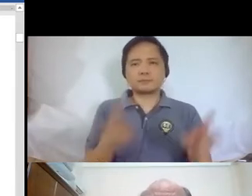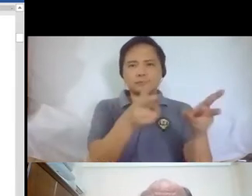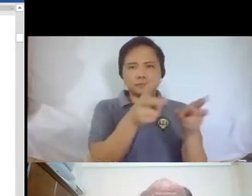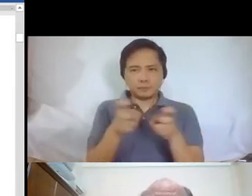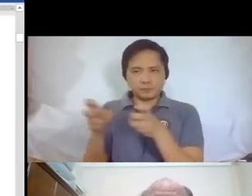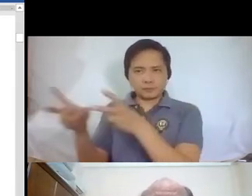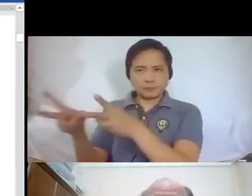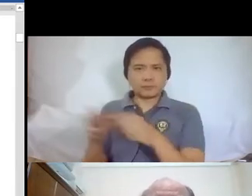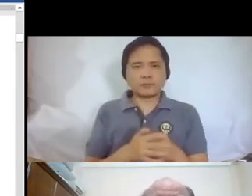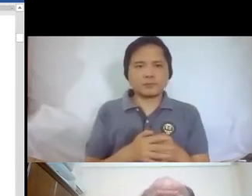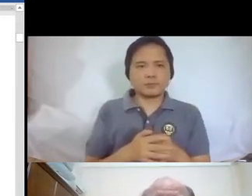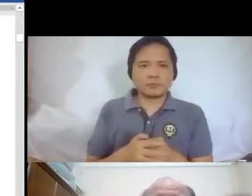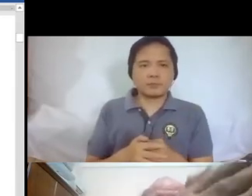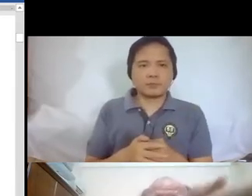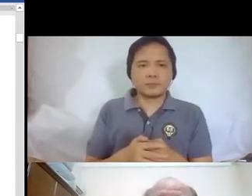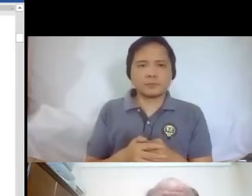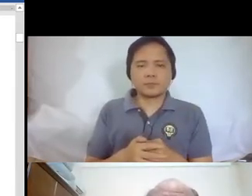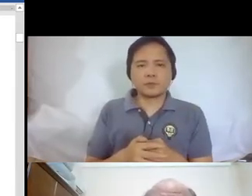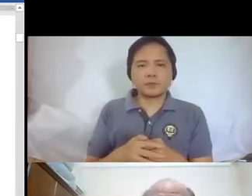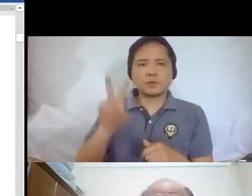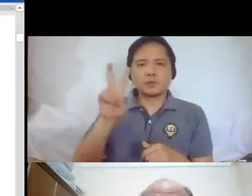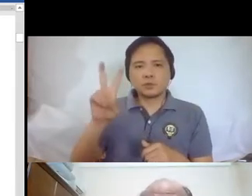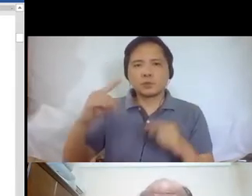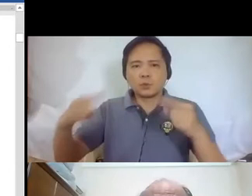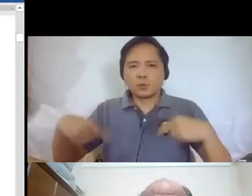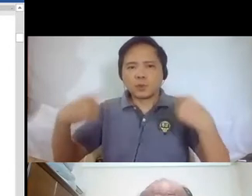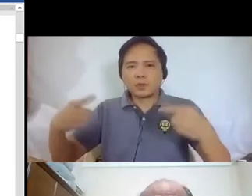Two-wheel vehicle inches forward.